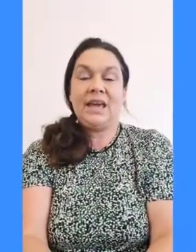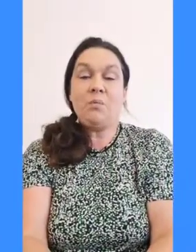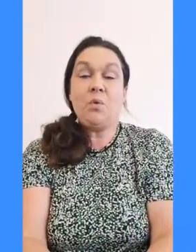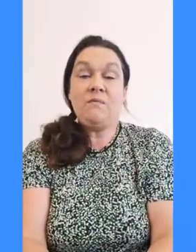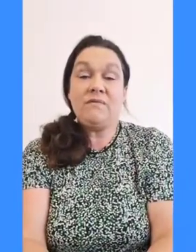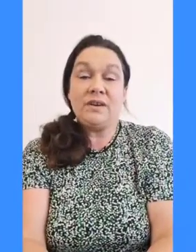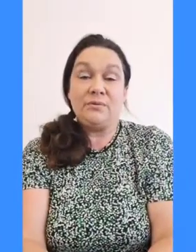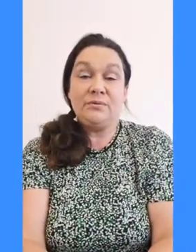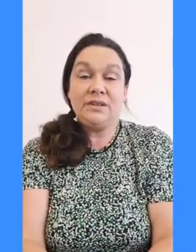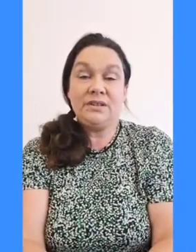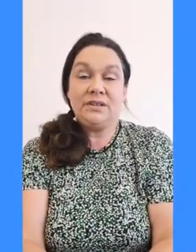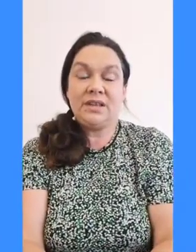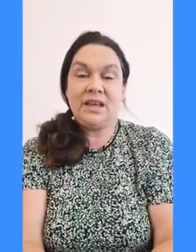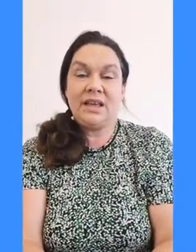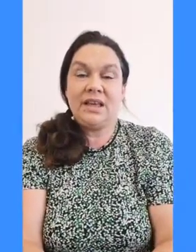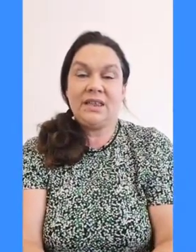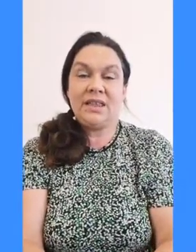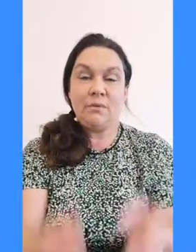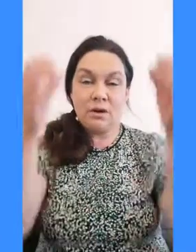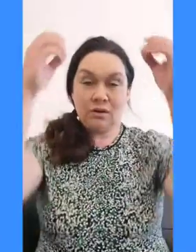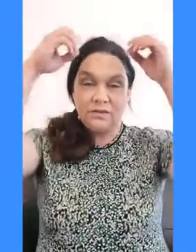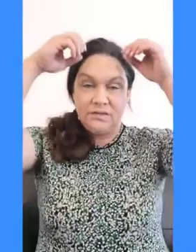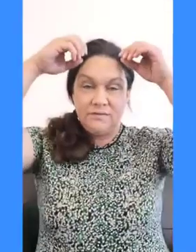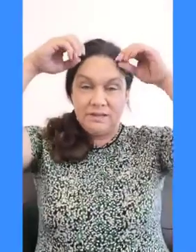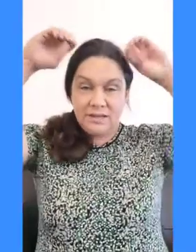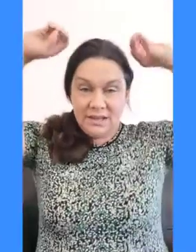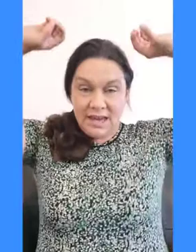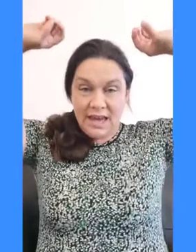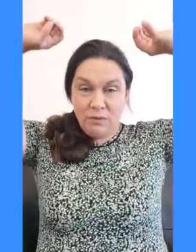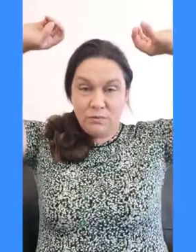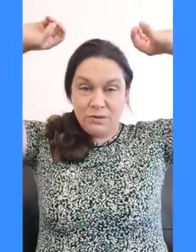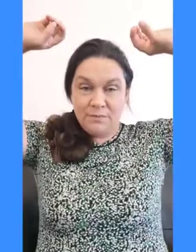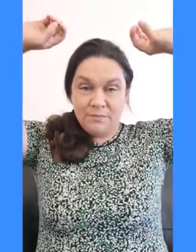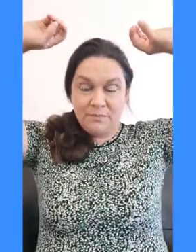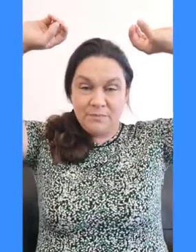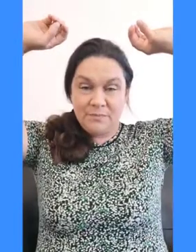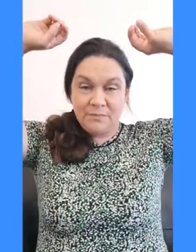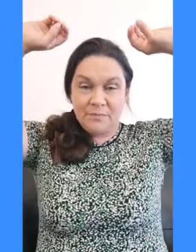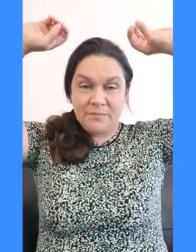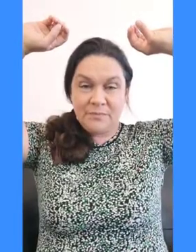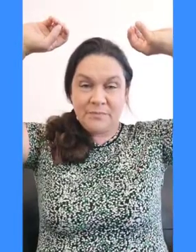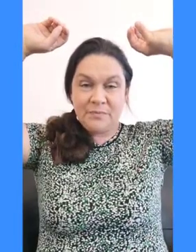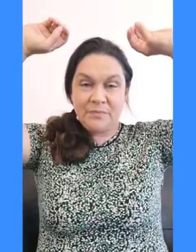In one field there were lots of cows.